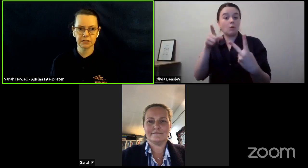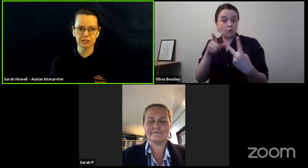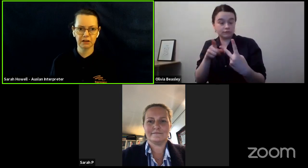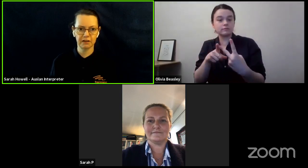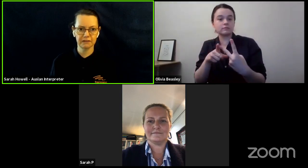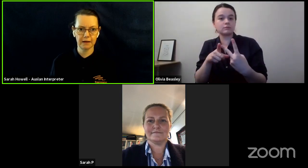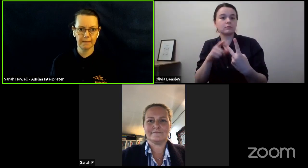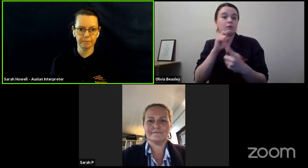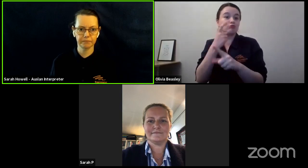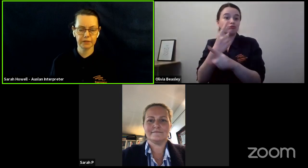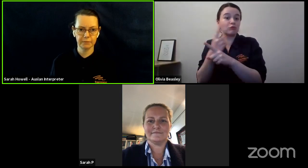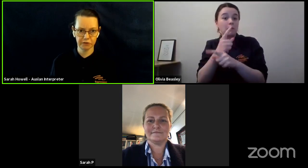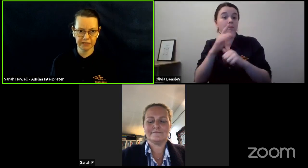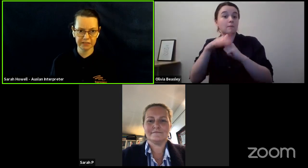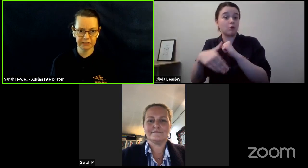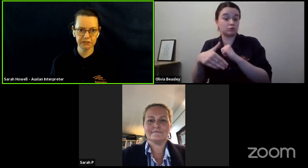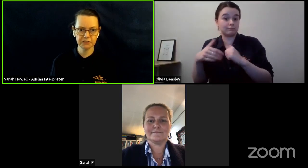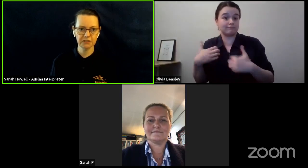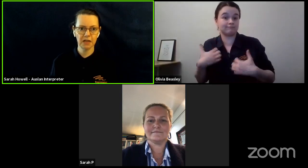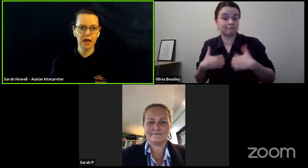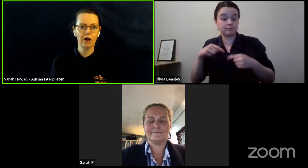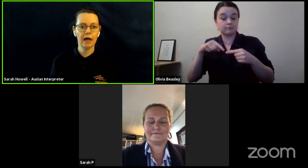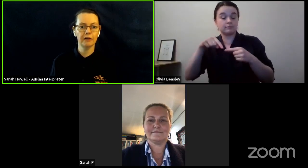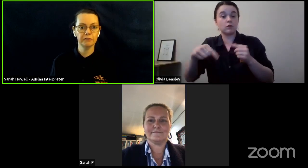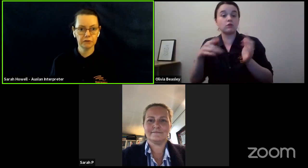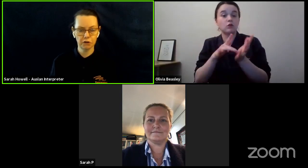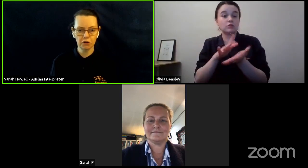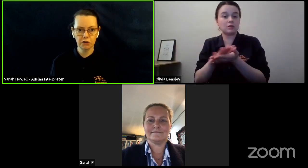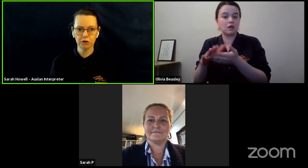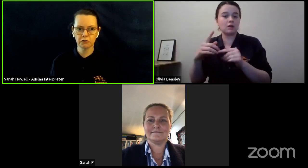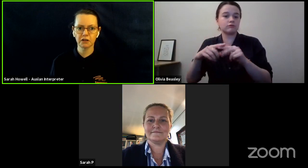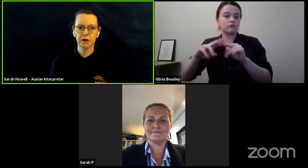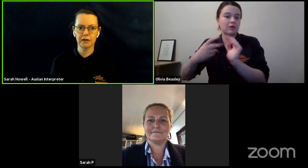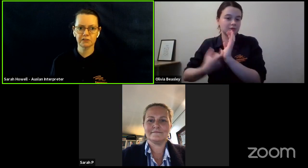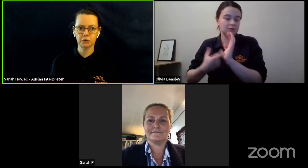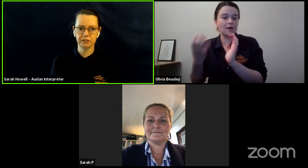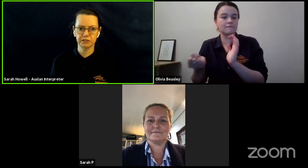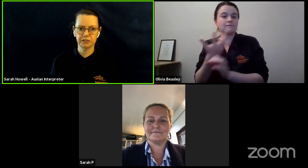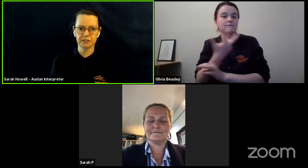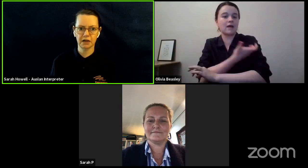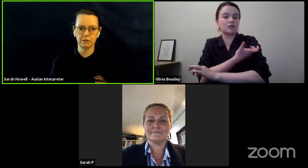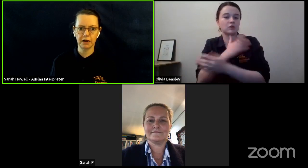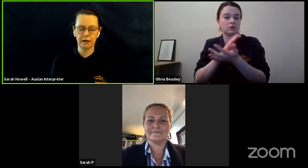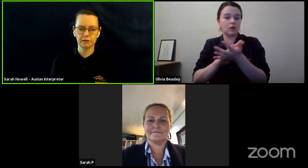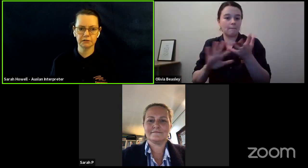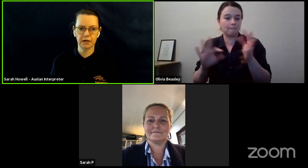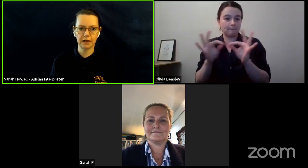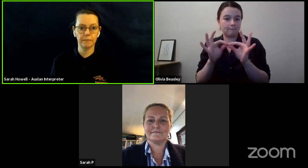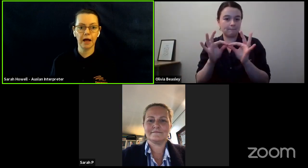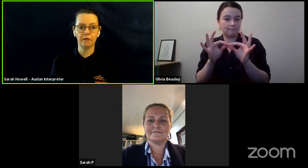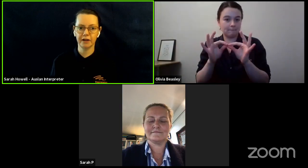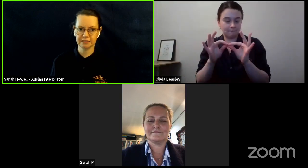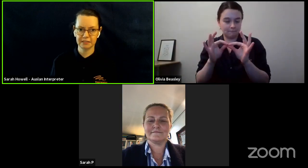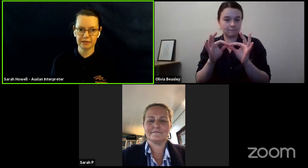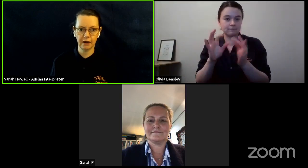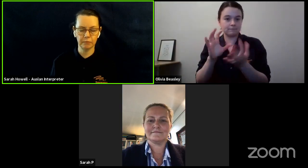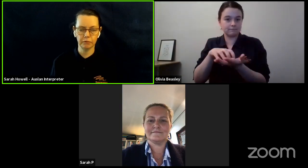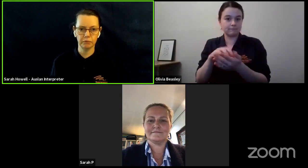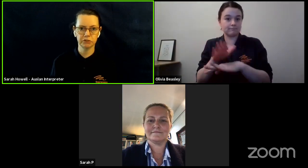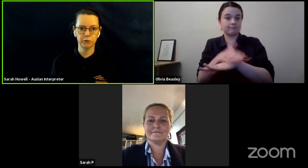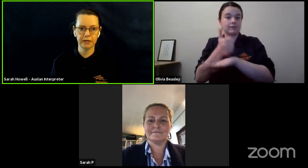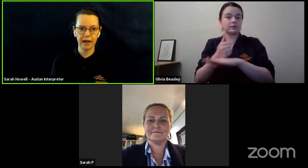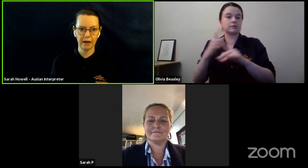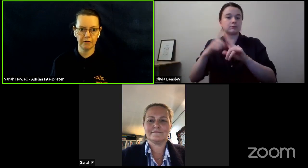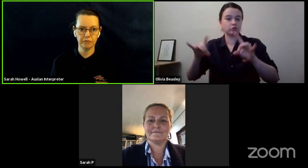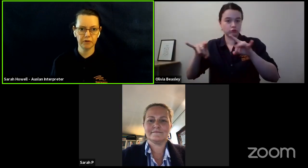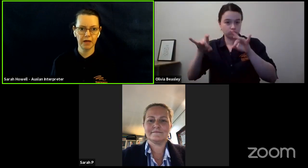experience in specialised immunisations, and you can also ask questions around our Vaccine Hub,